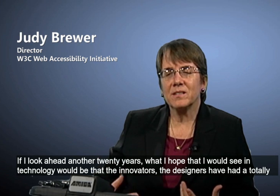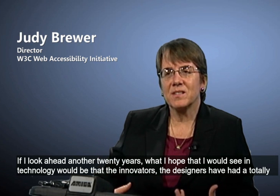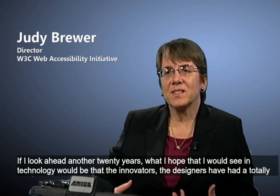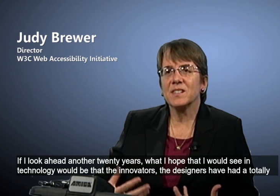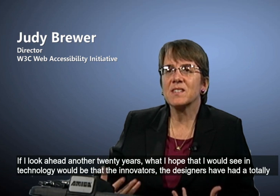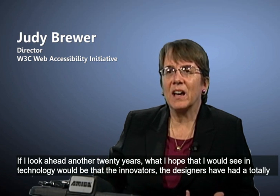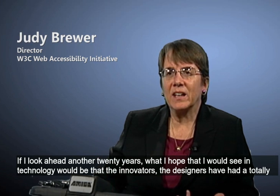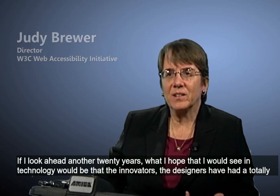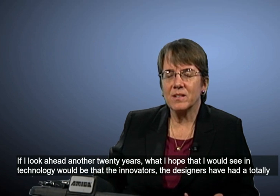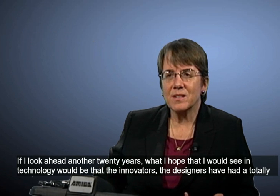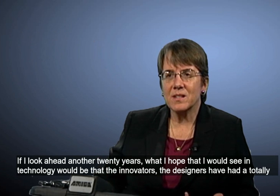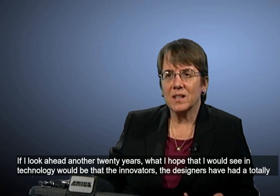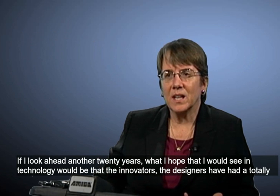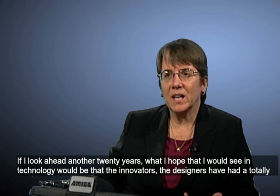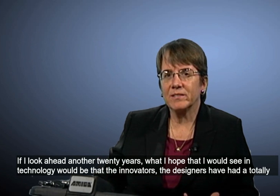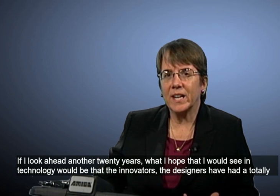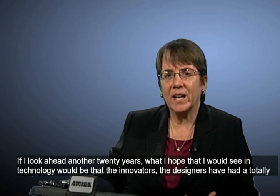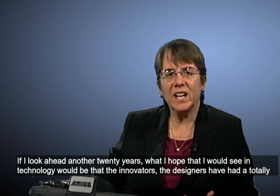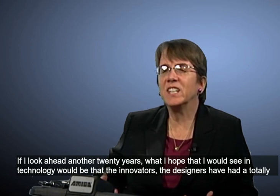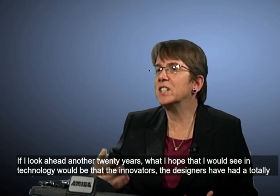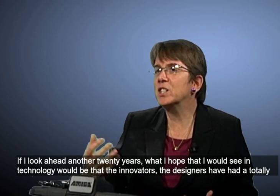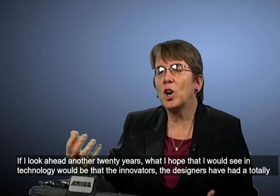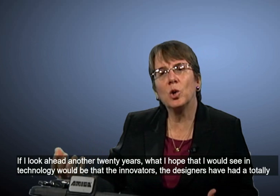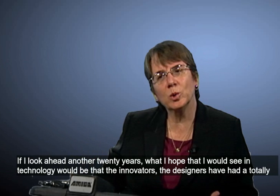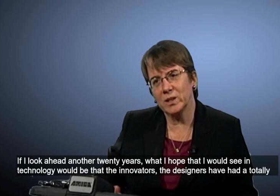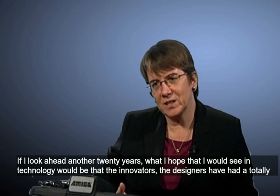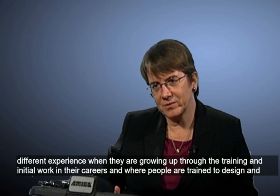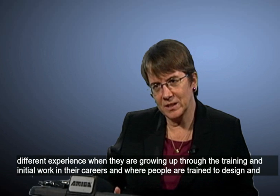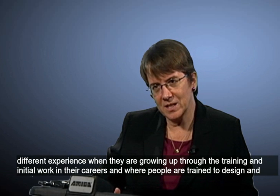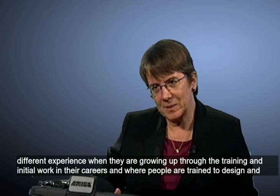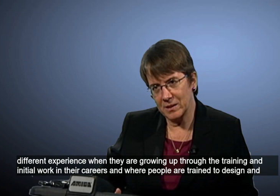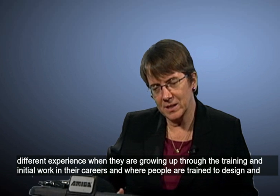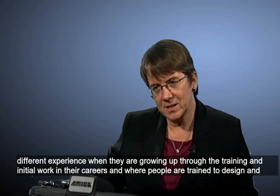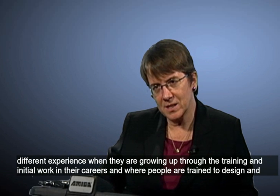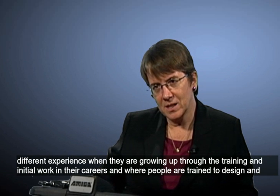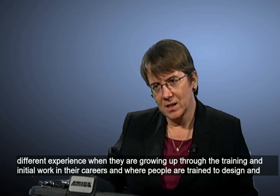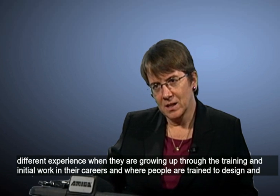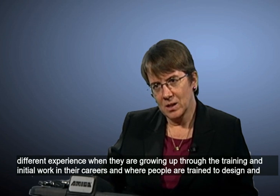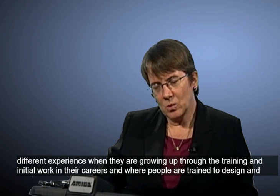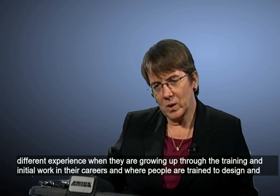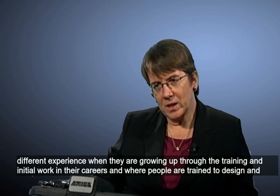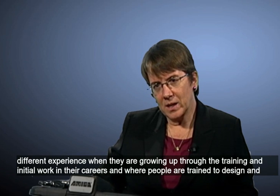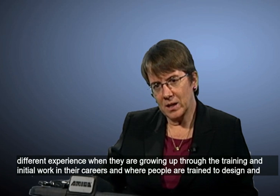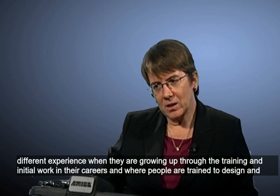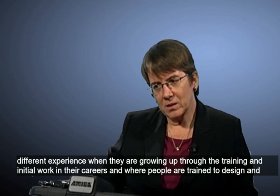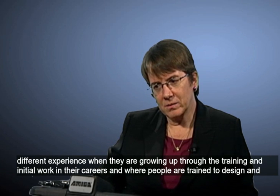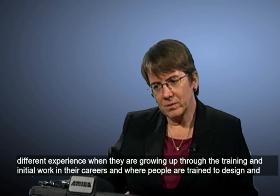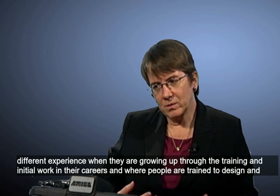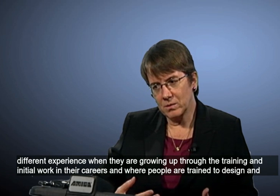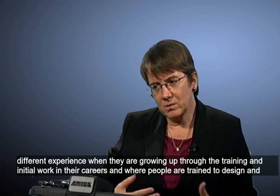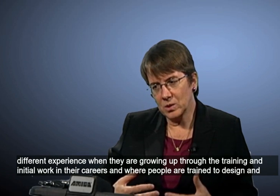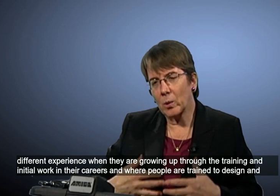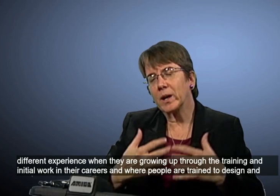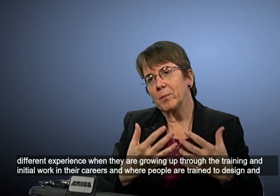the designers, have had a totally different experience when they are growing up through